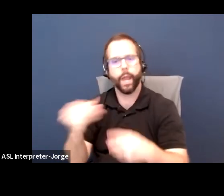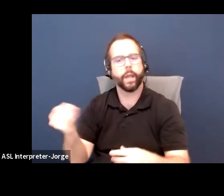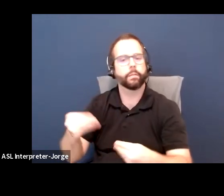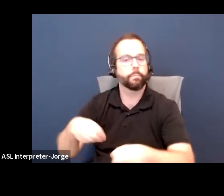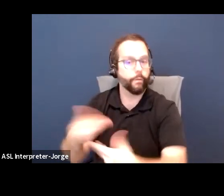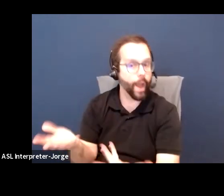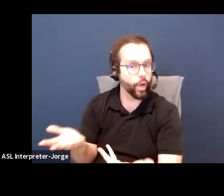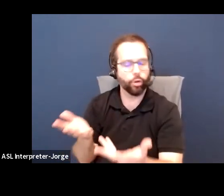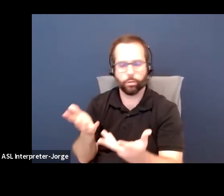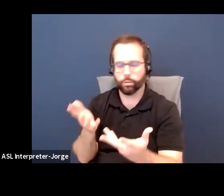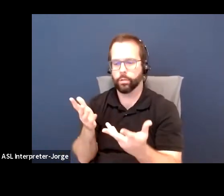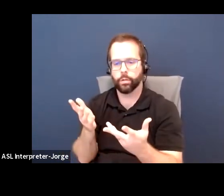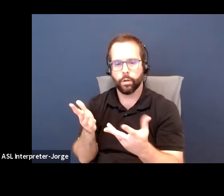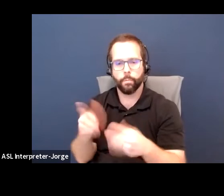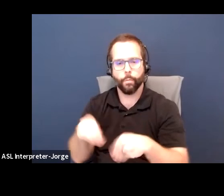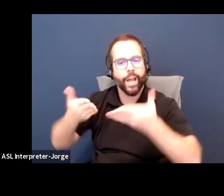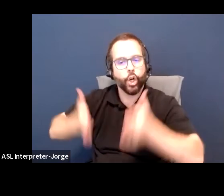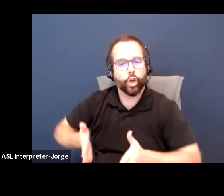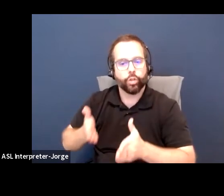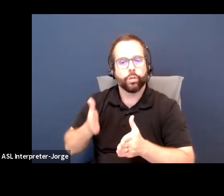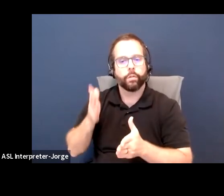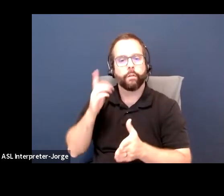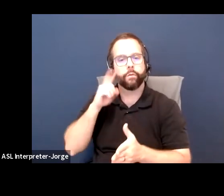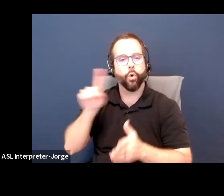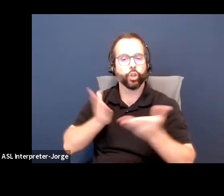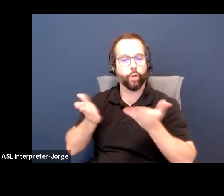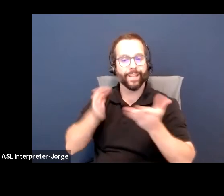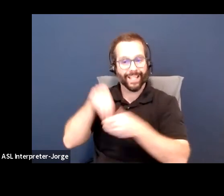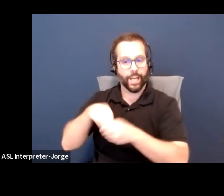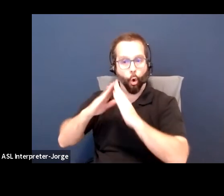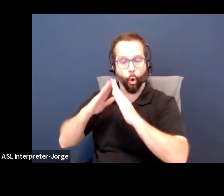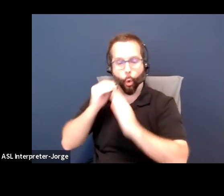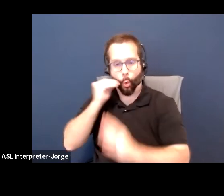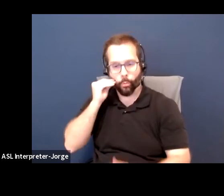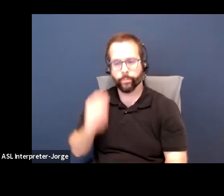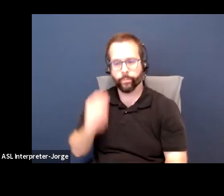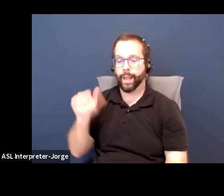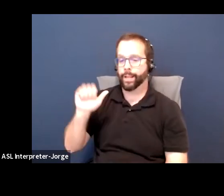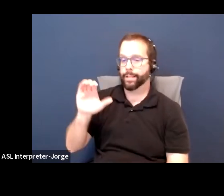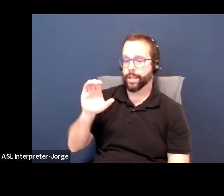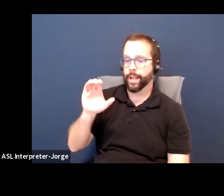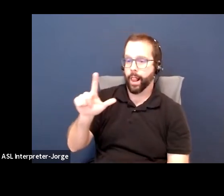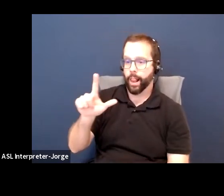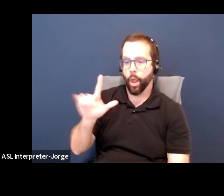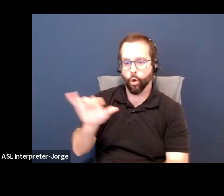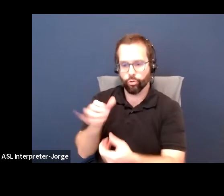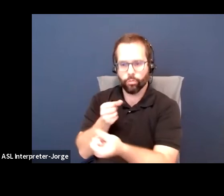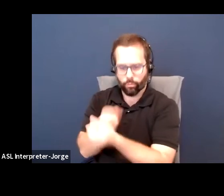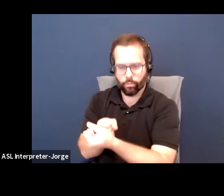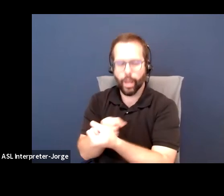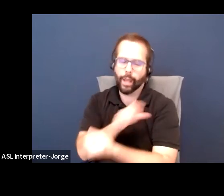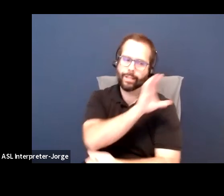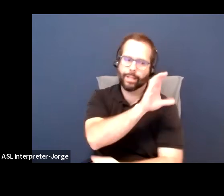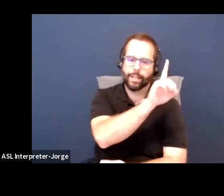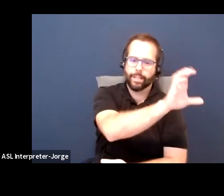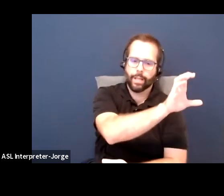of in-home services. ACL used the CDC funds not only to go directly to